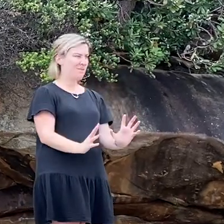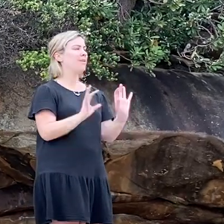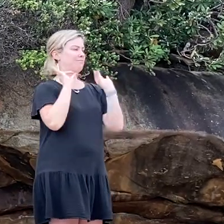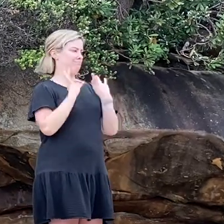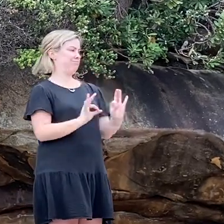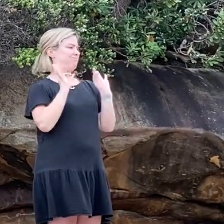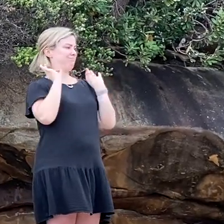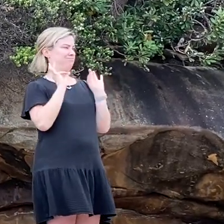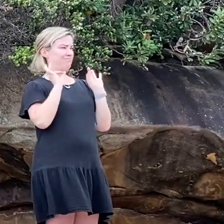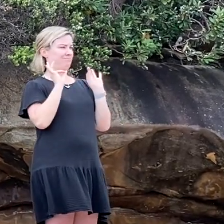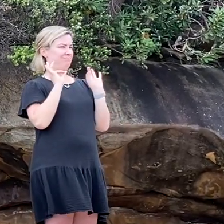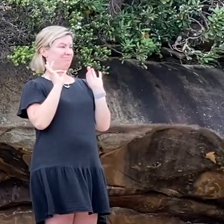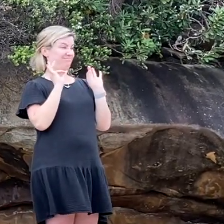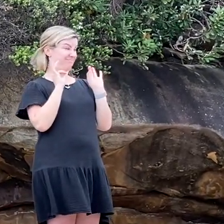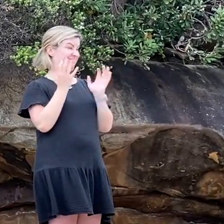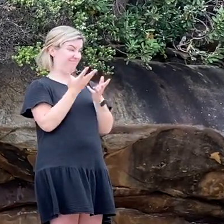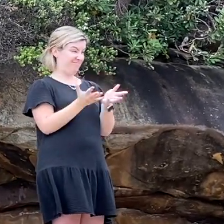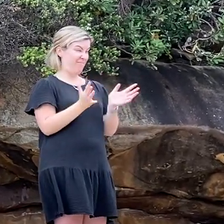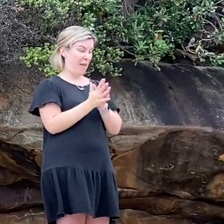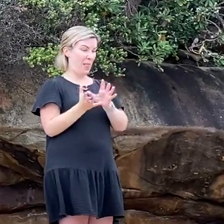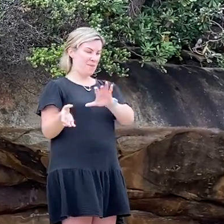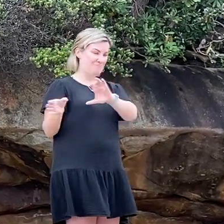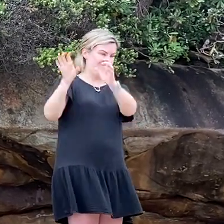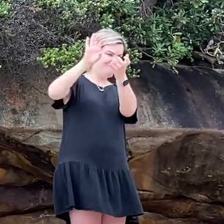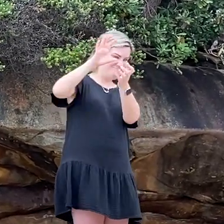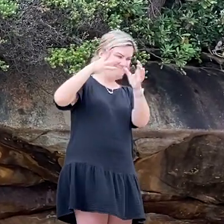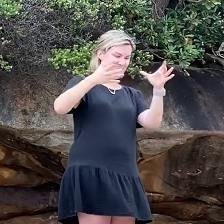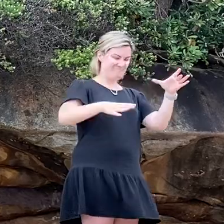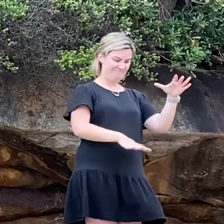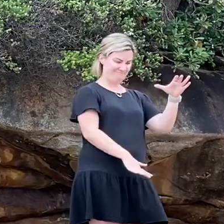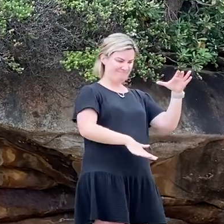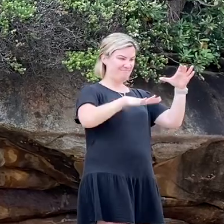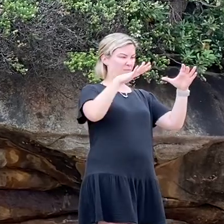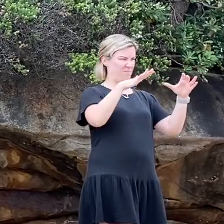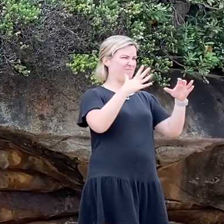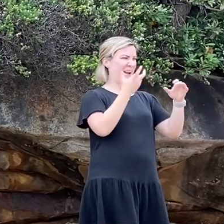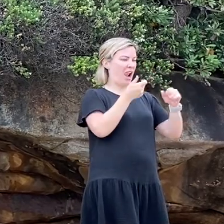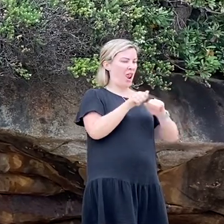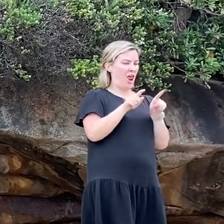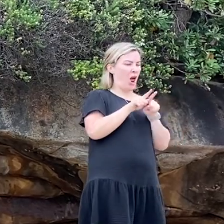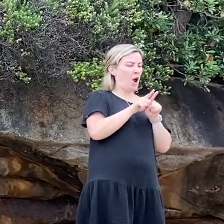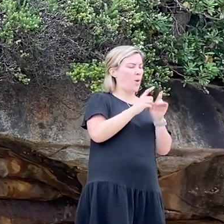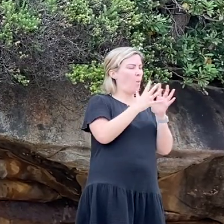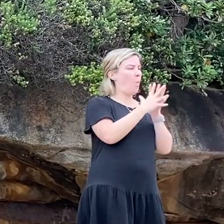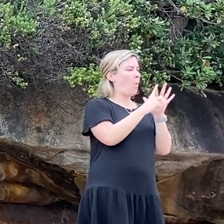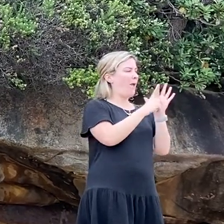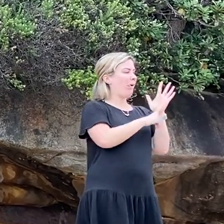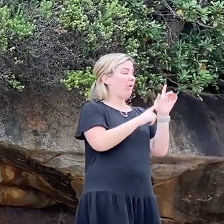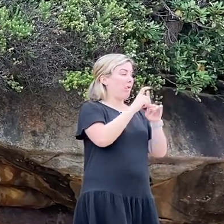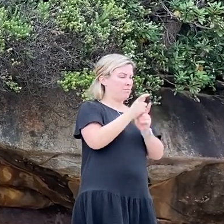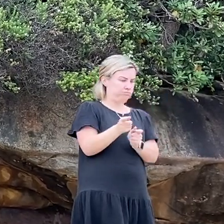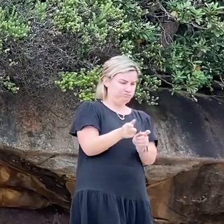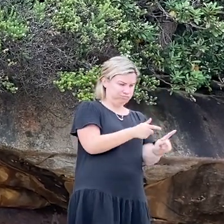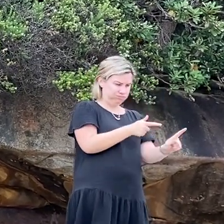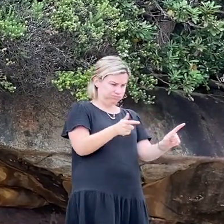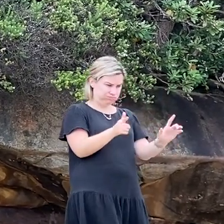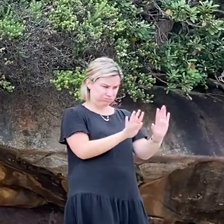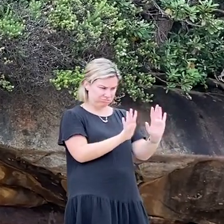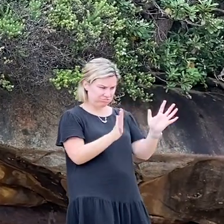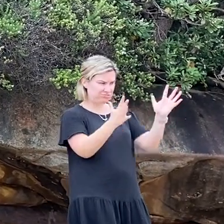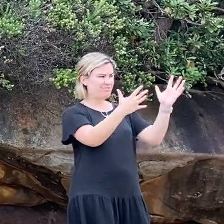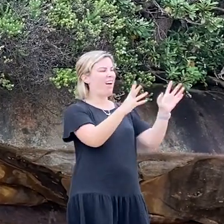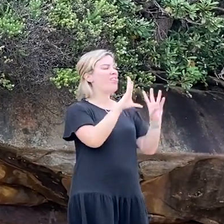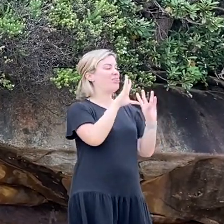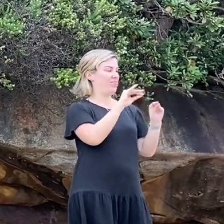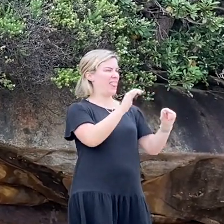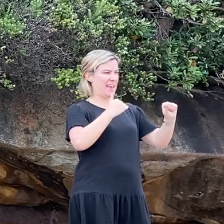fantastic. And then the bronze is, the pieces are all welded back together when the bronze is poured, and it's cleaned up. It's called